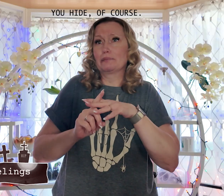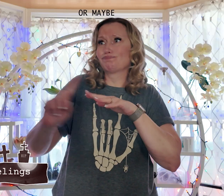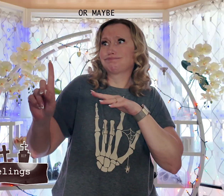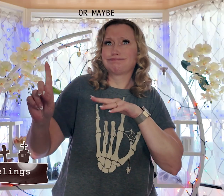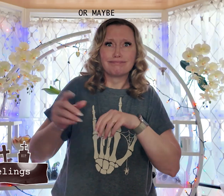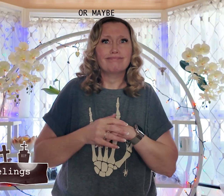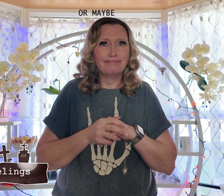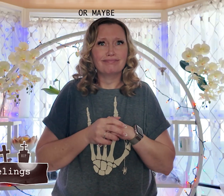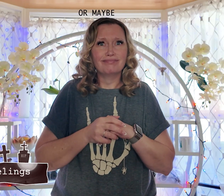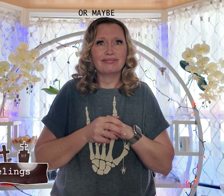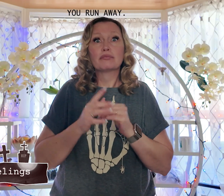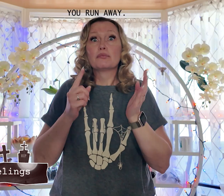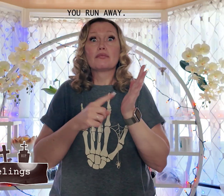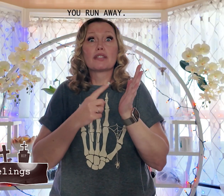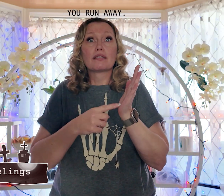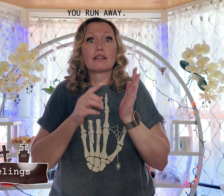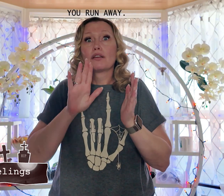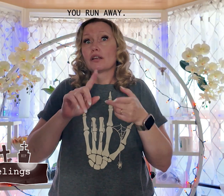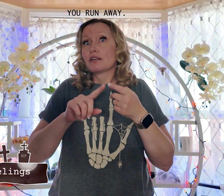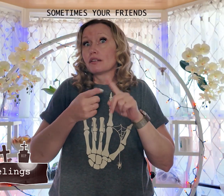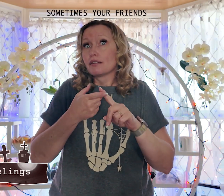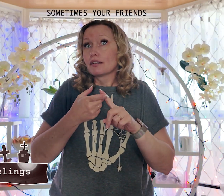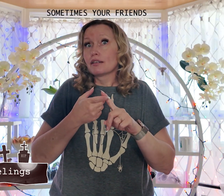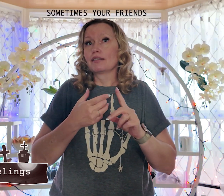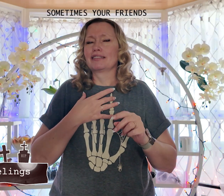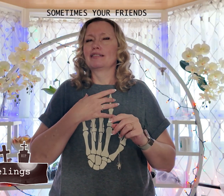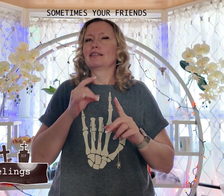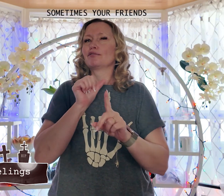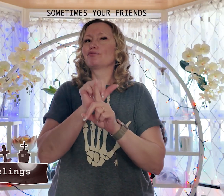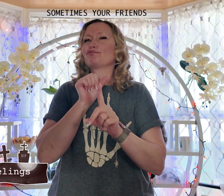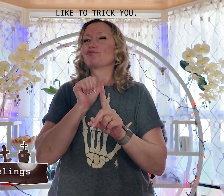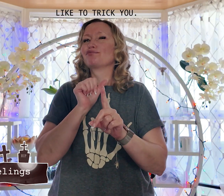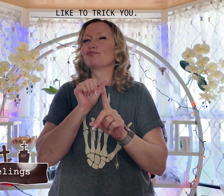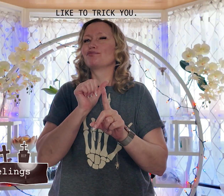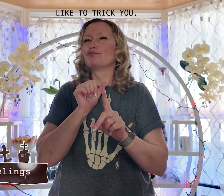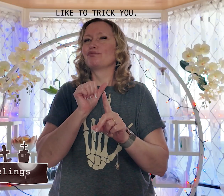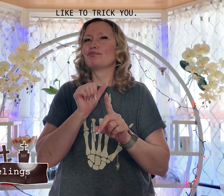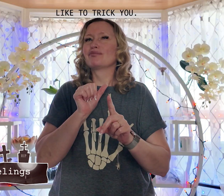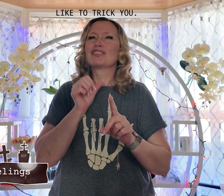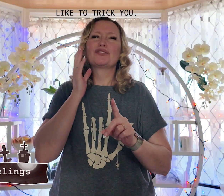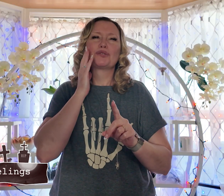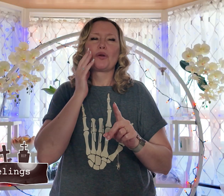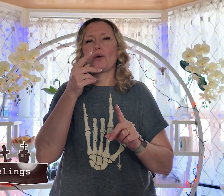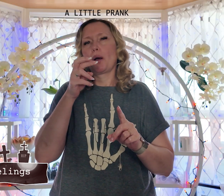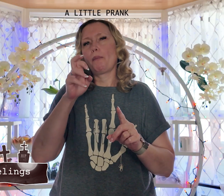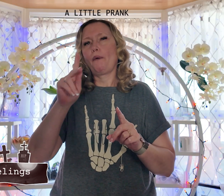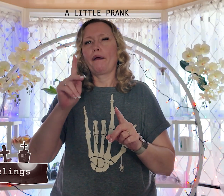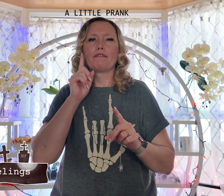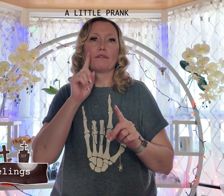or maybe you run away. Sometimes your friends like to trick you, a little